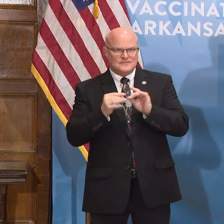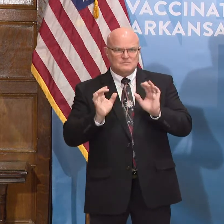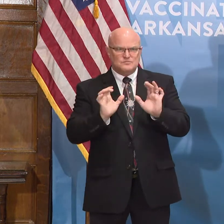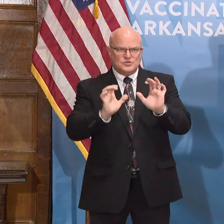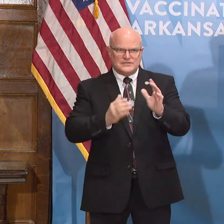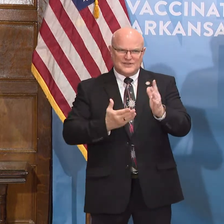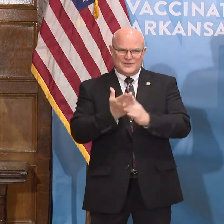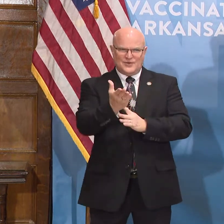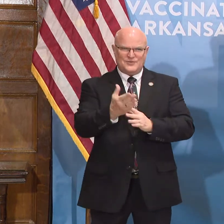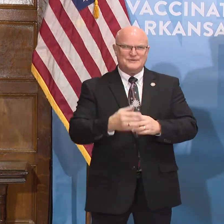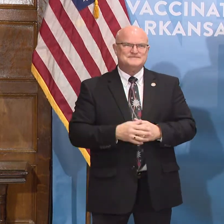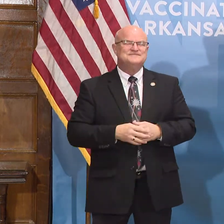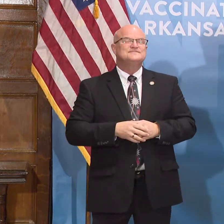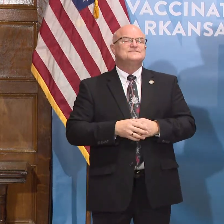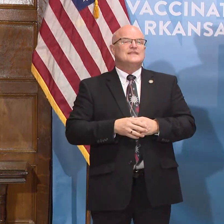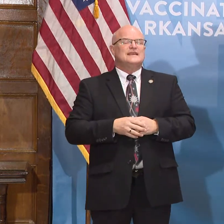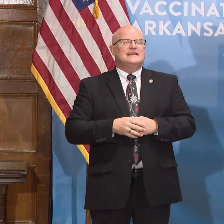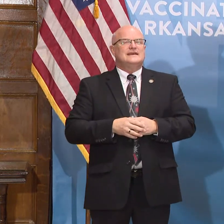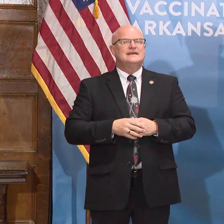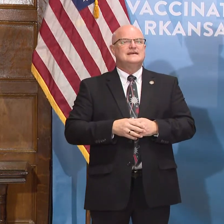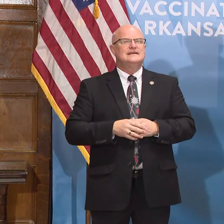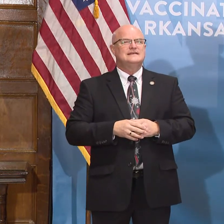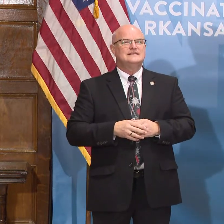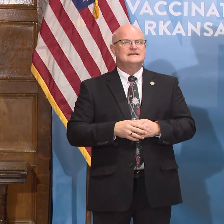pushing them. The